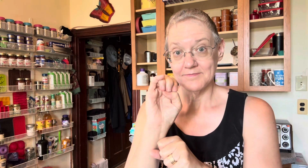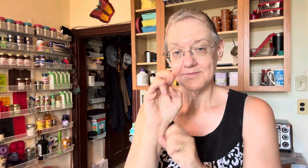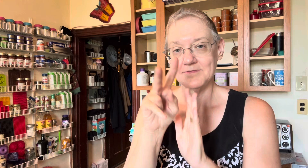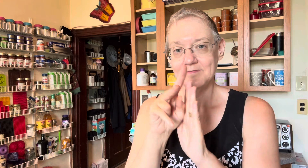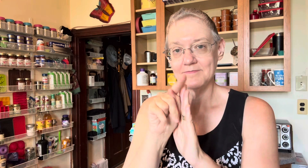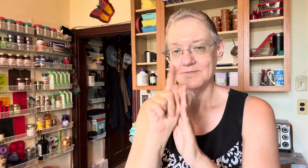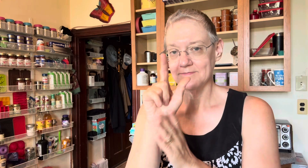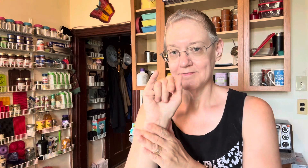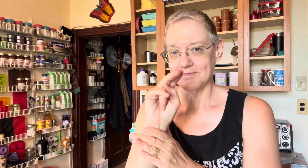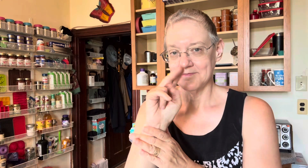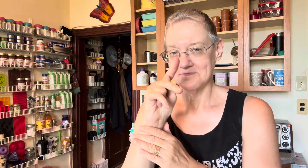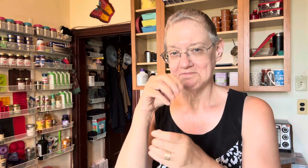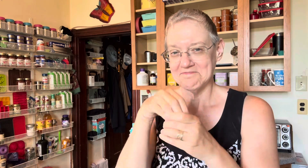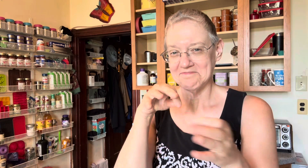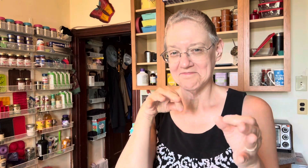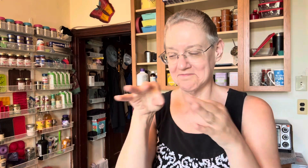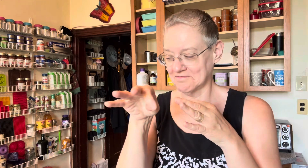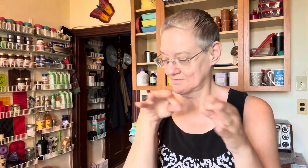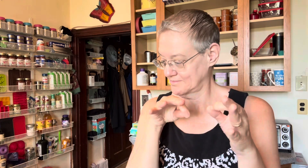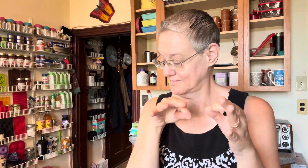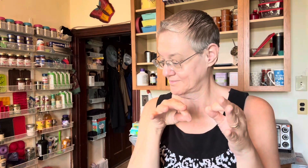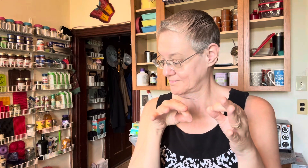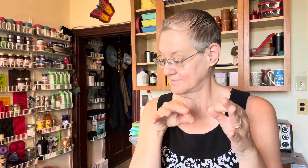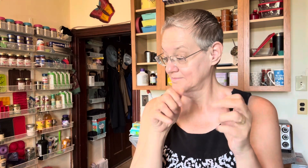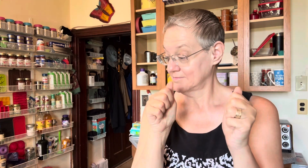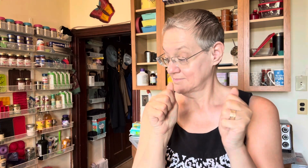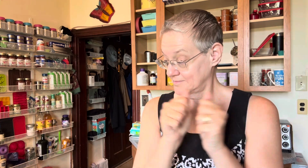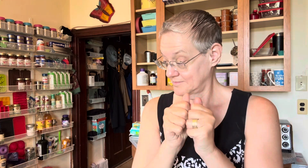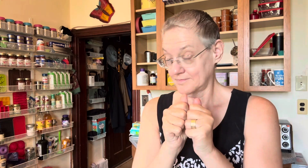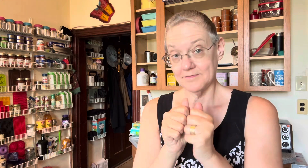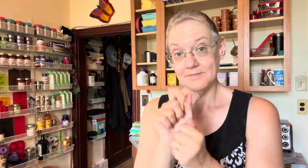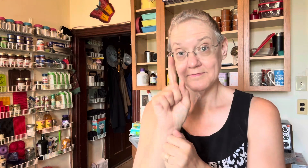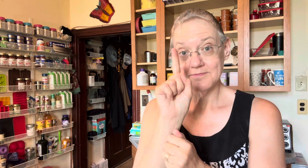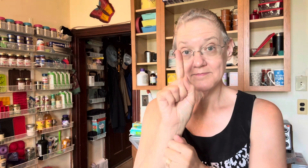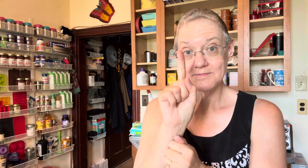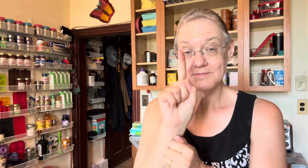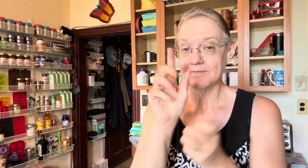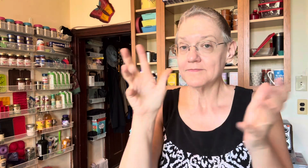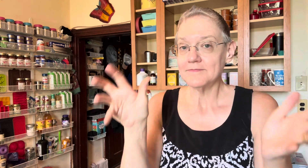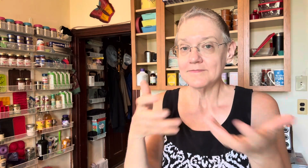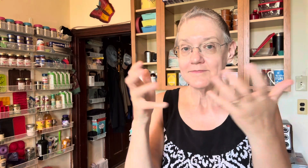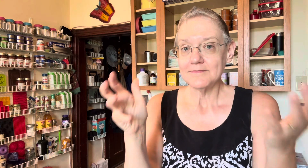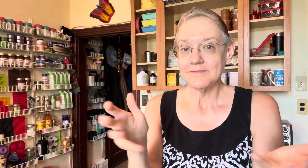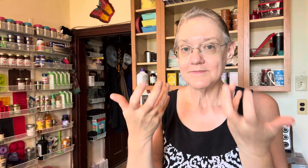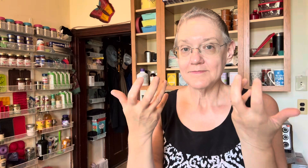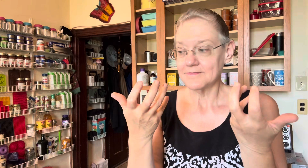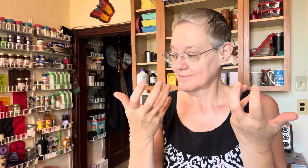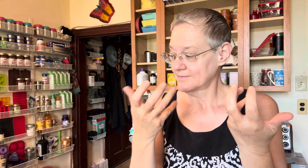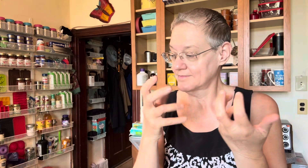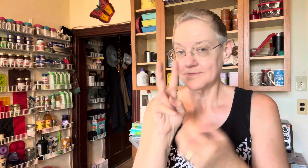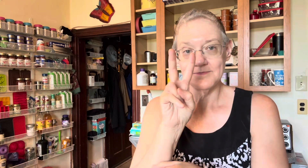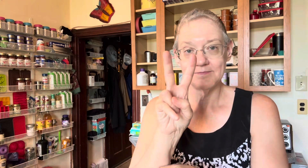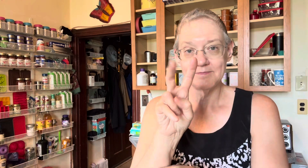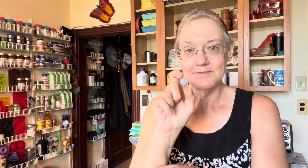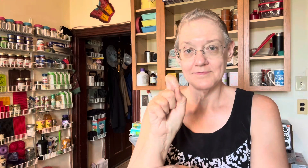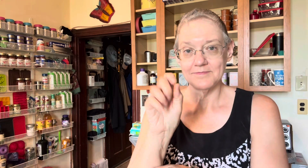any recipe video links for recipes you see in this video are in the description. He's going to have 1